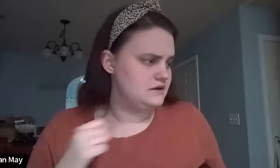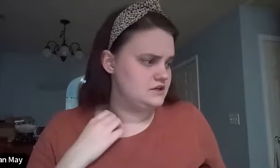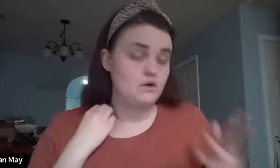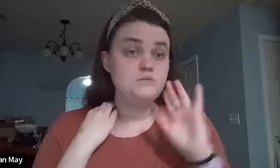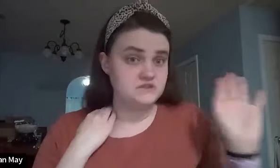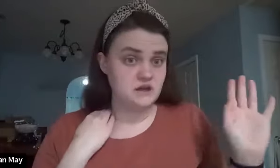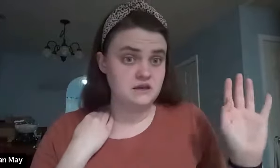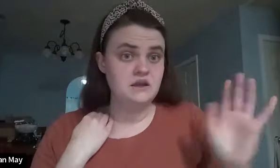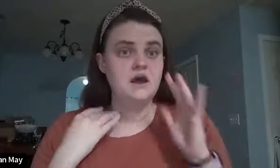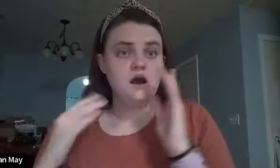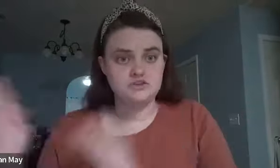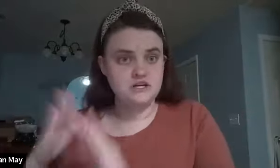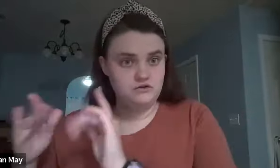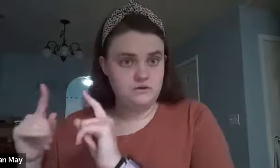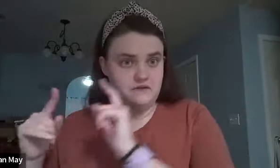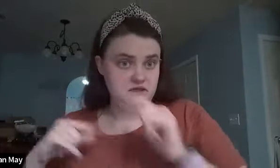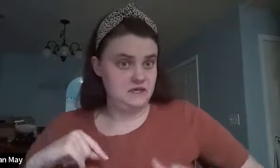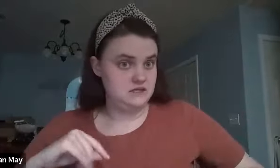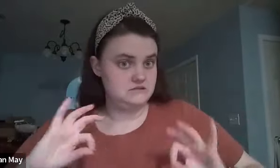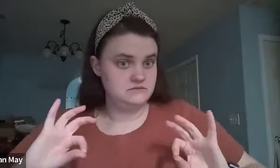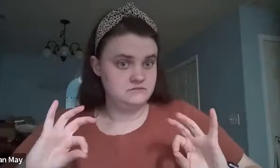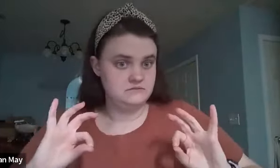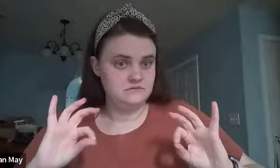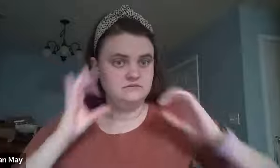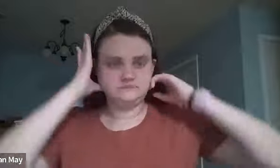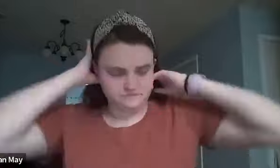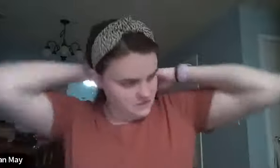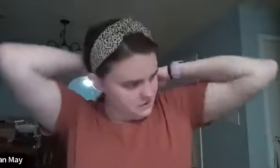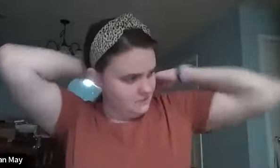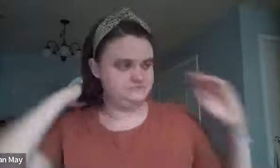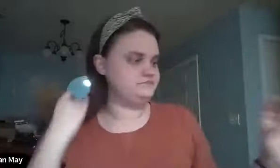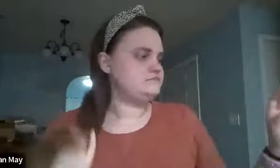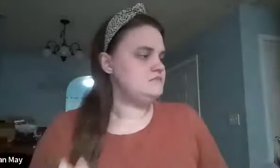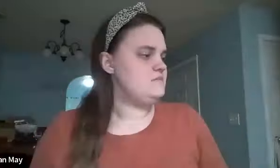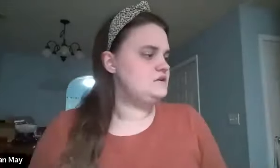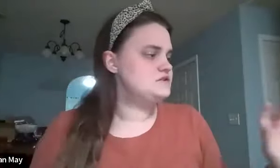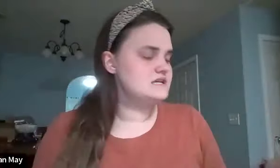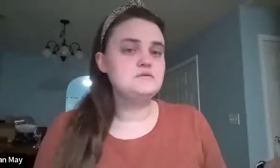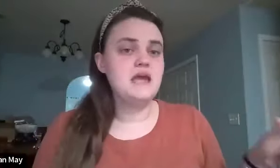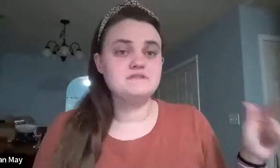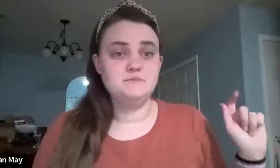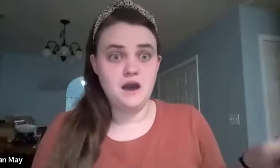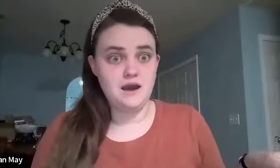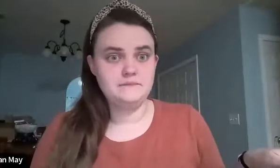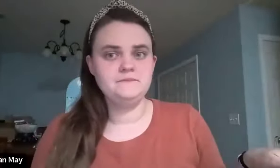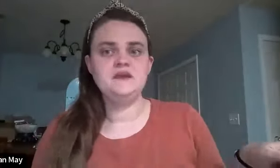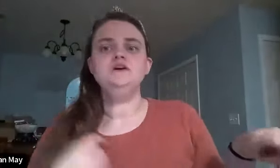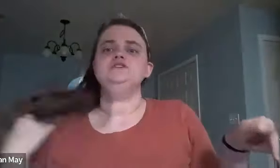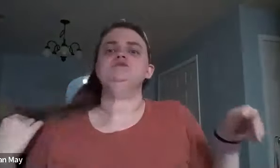because we're almost done. I'll try to go through it at the end. Okay. So the next one we have is pie. So what you're